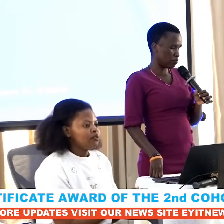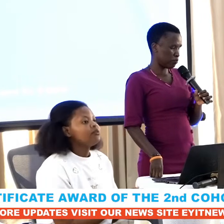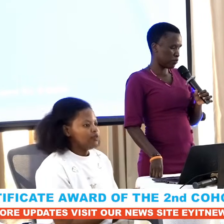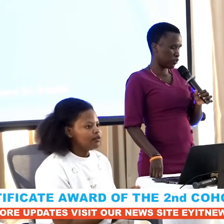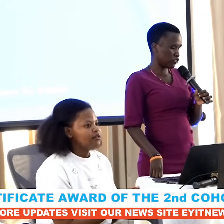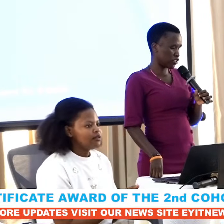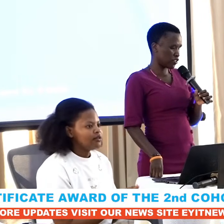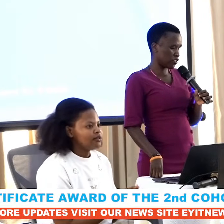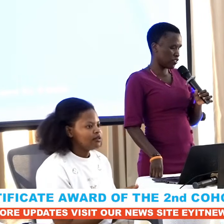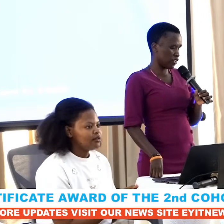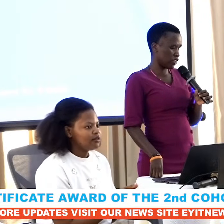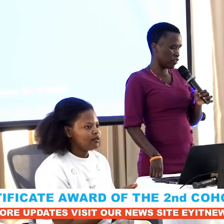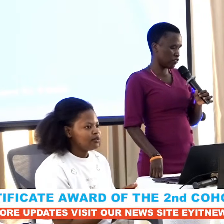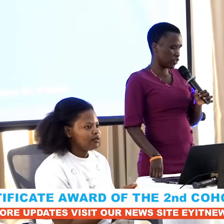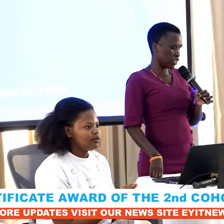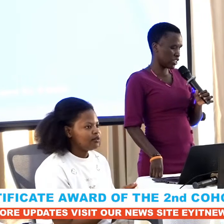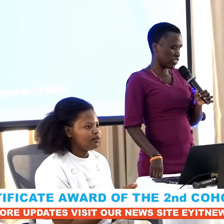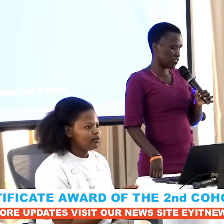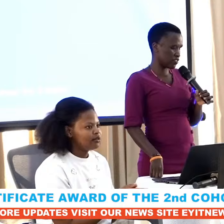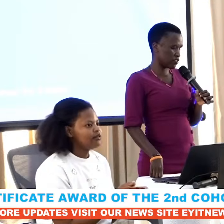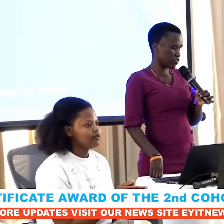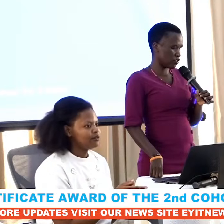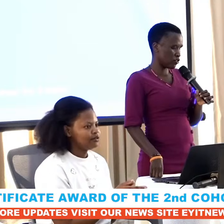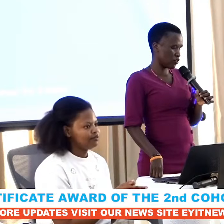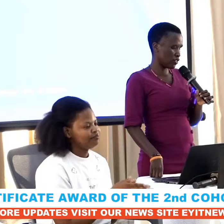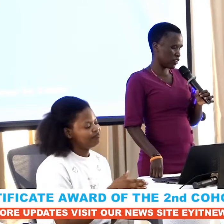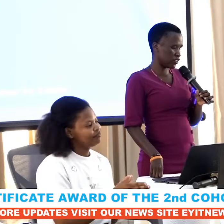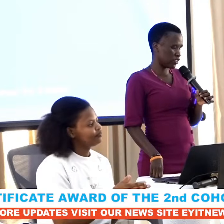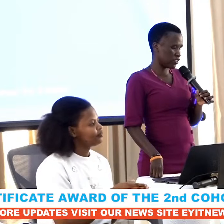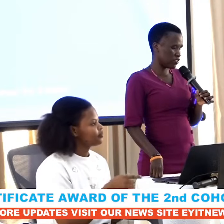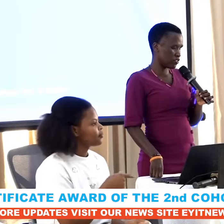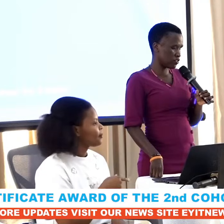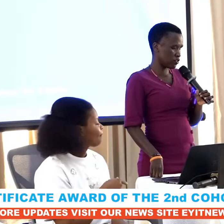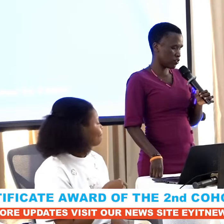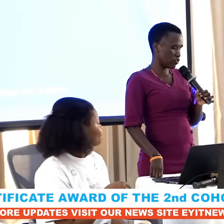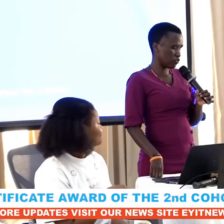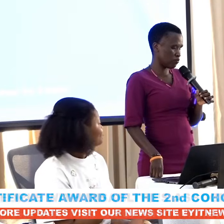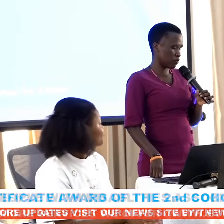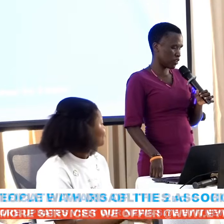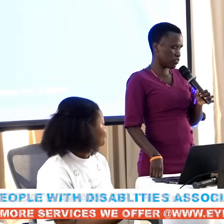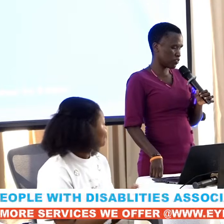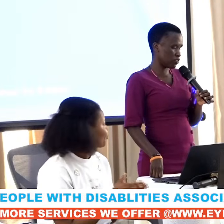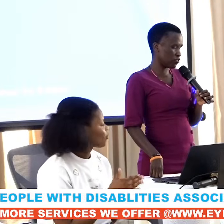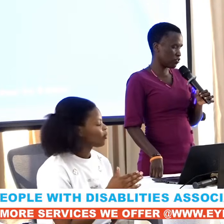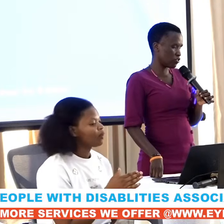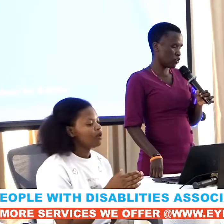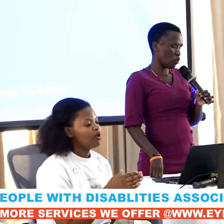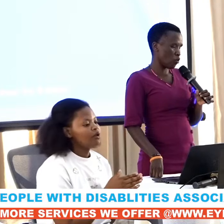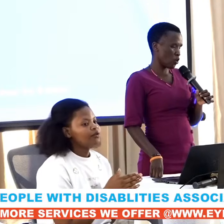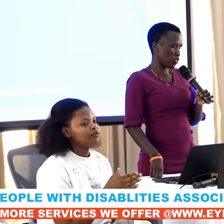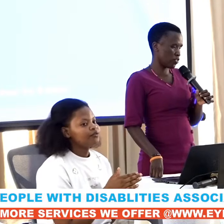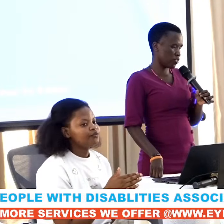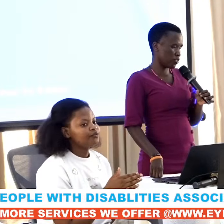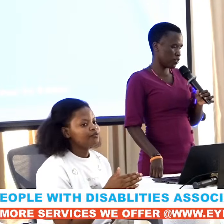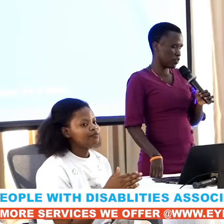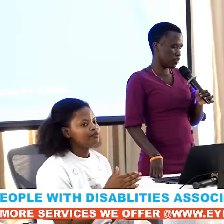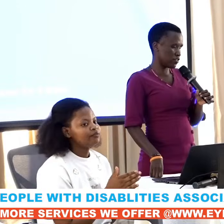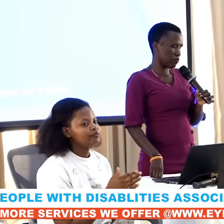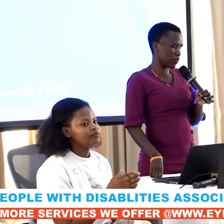a project that advocates for the rights of persons